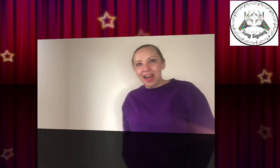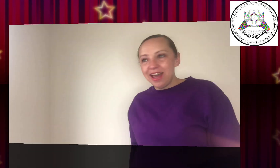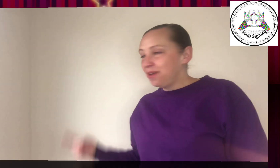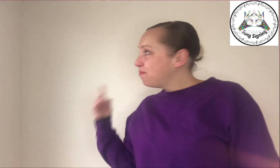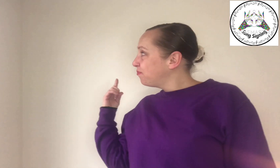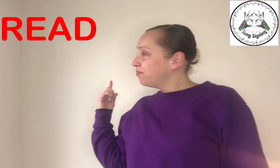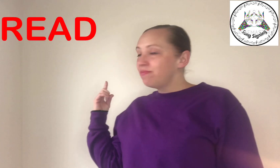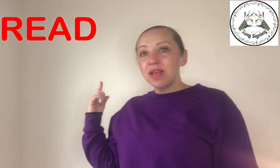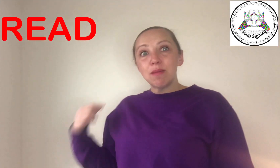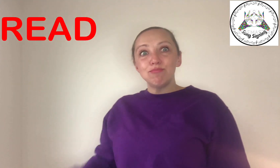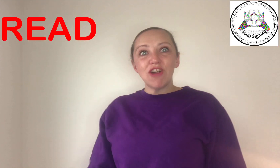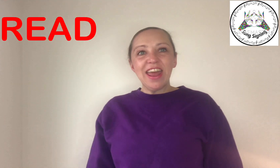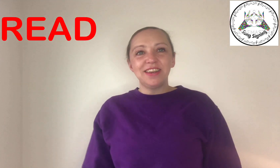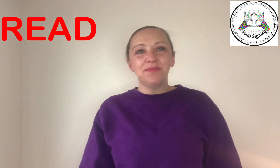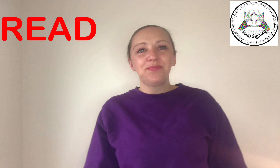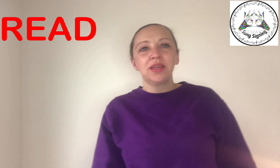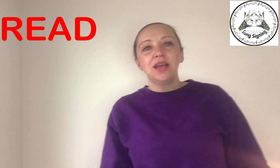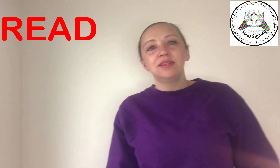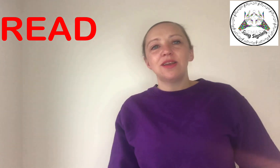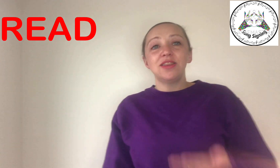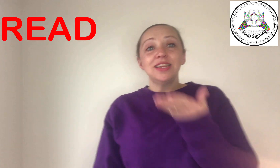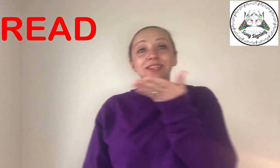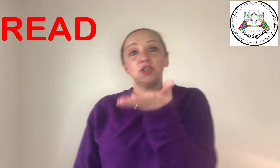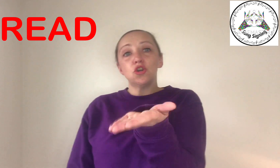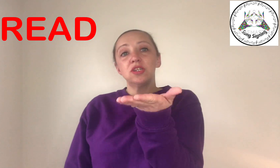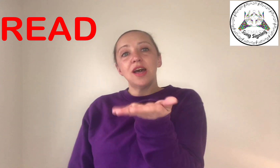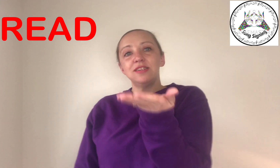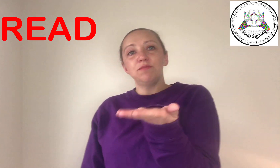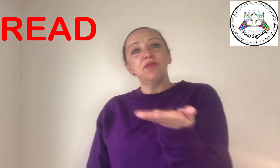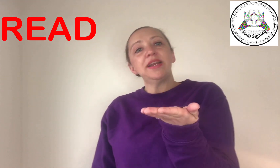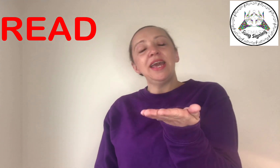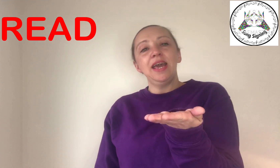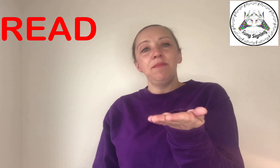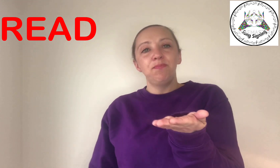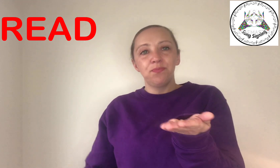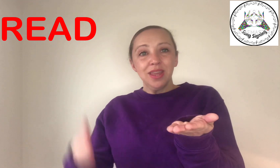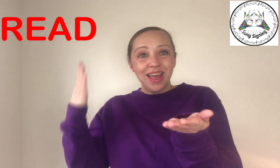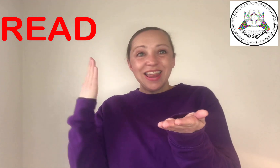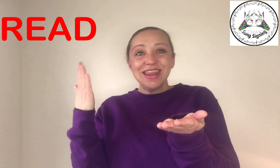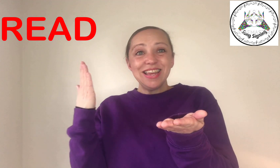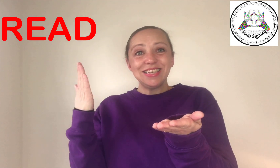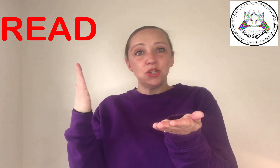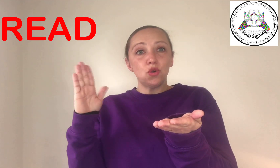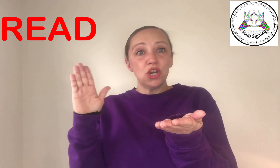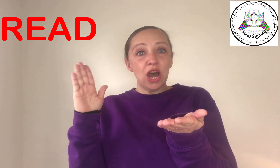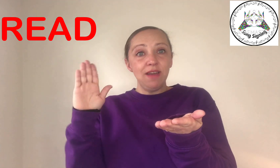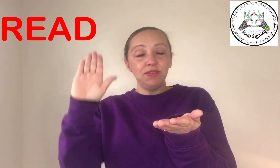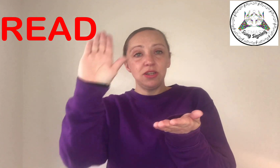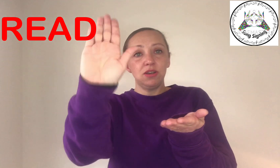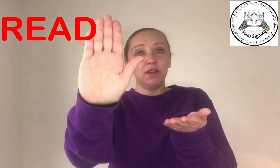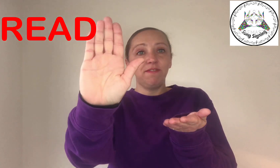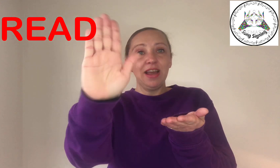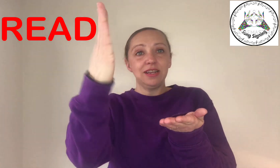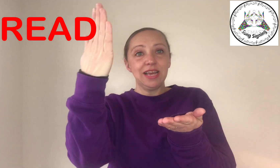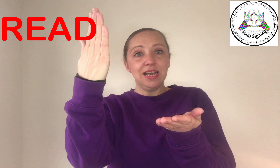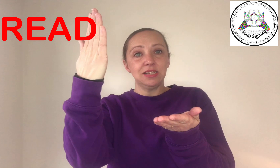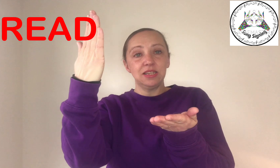Okay, bread. So this is your slice of bread here. This is your knife, so you've got a flat hand